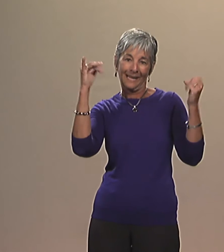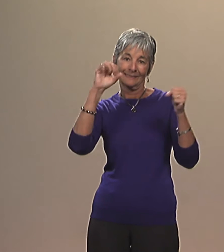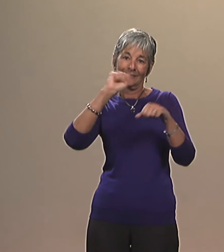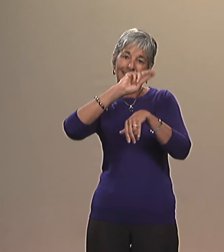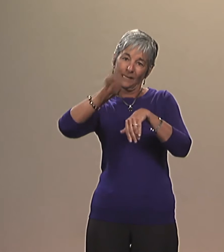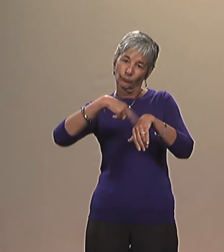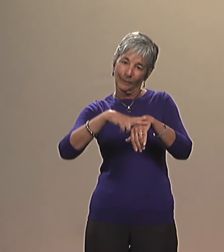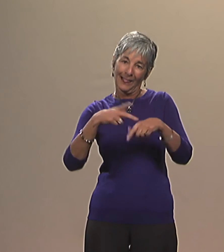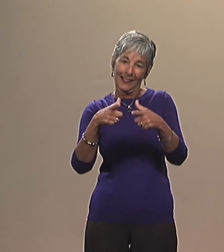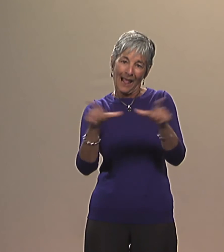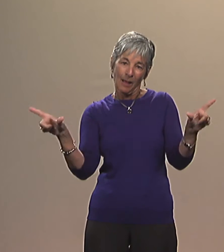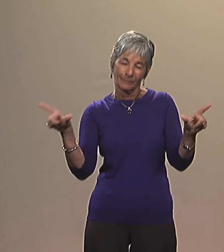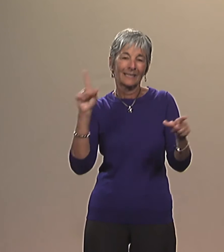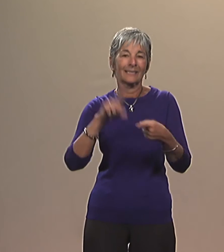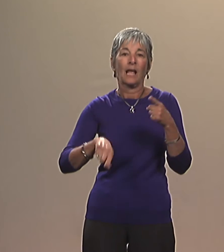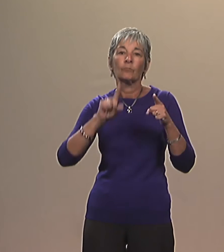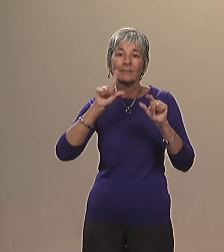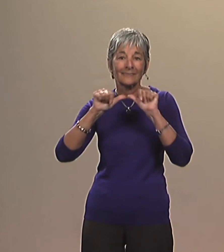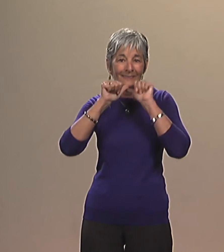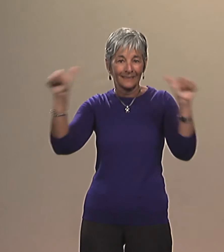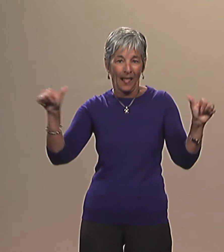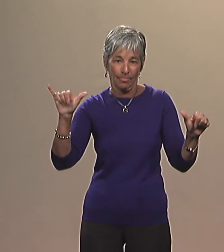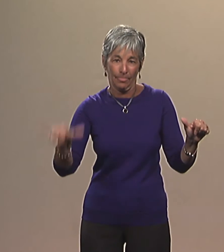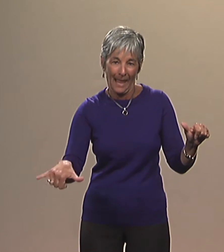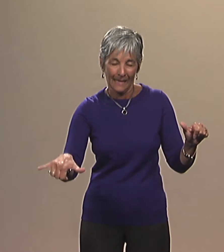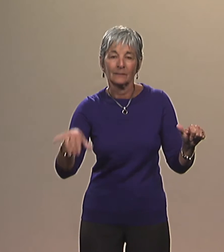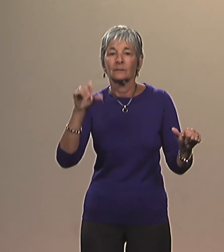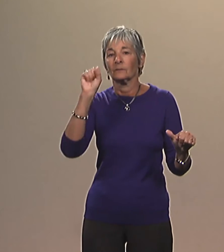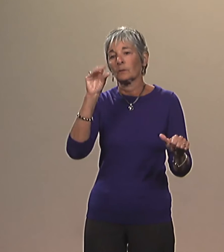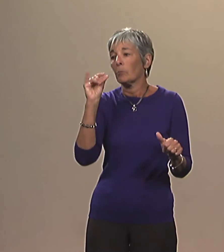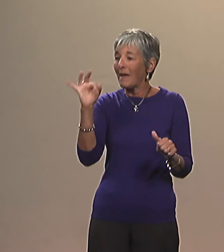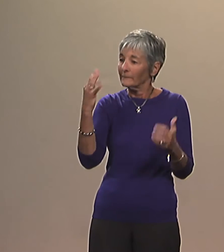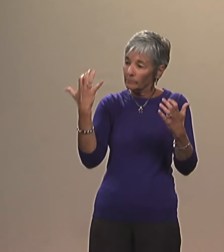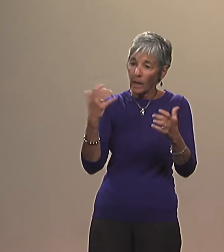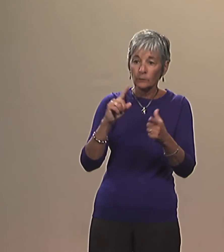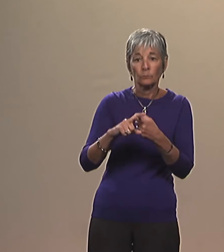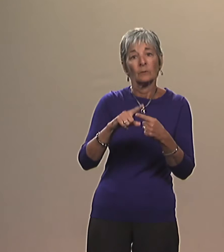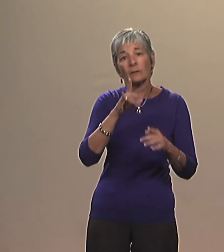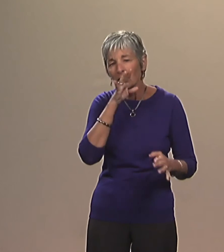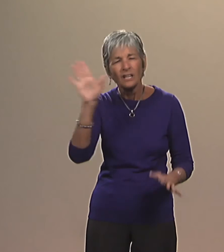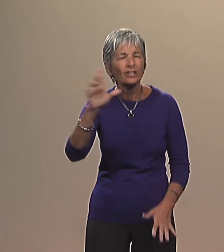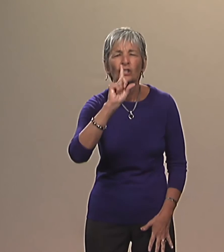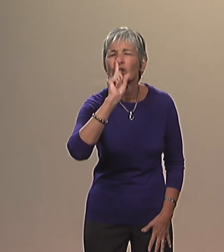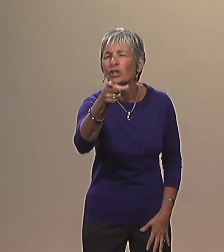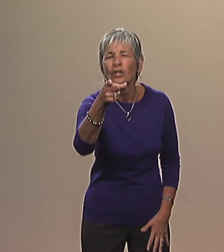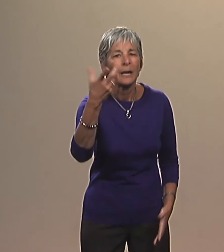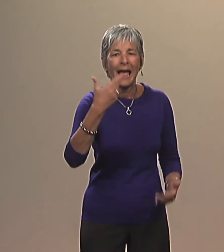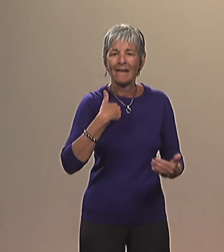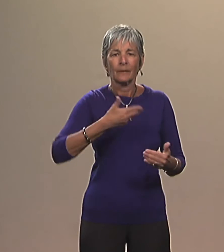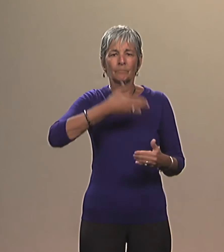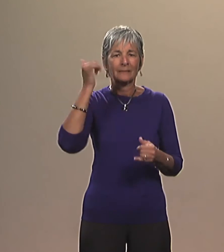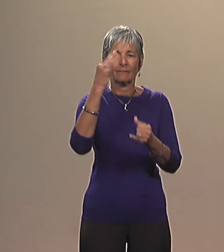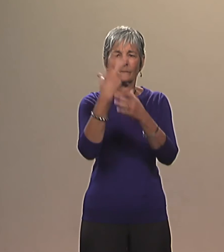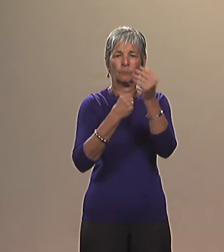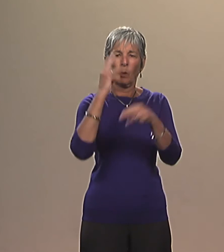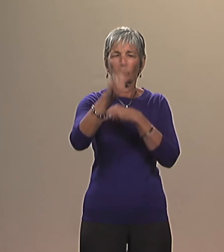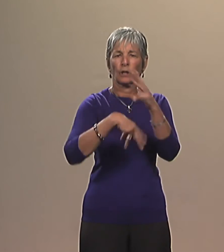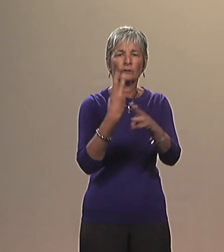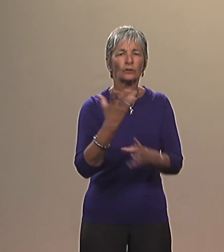Sign is a natural language, and you can't really deny it to the child. If you want to also speak, then sure, have the best of both